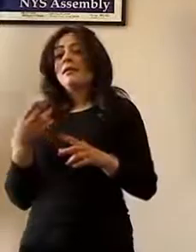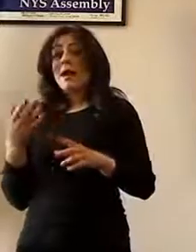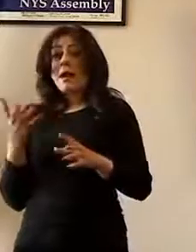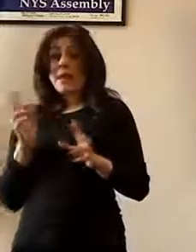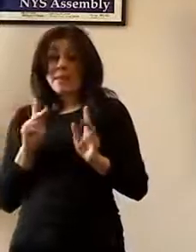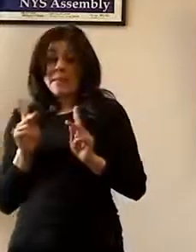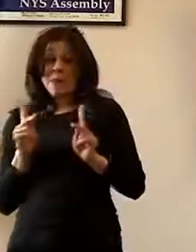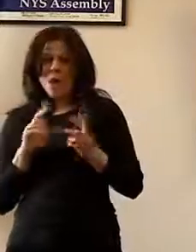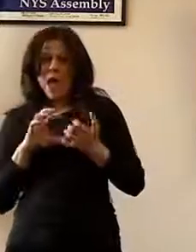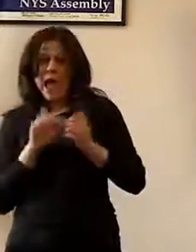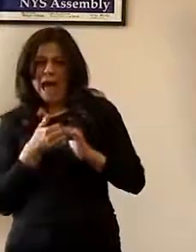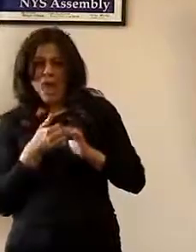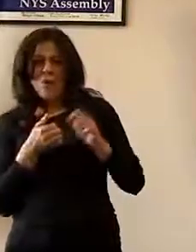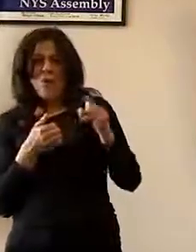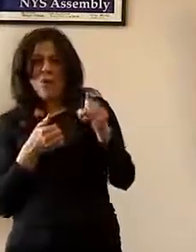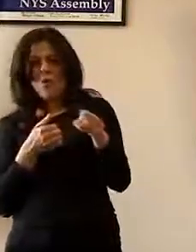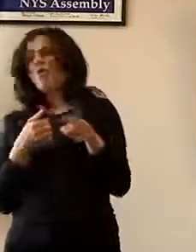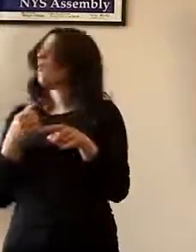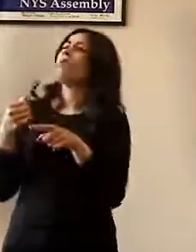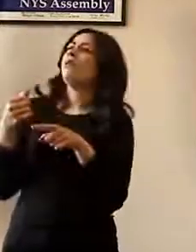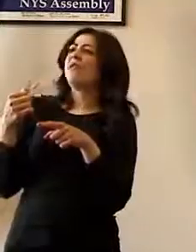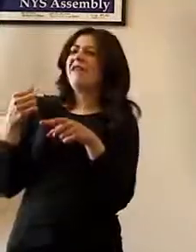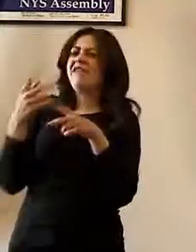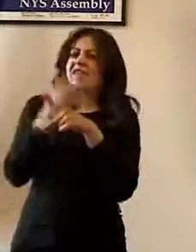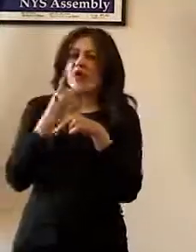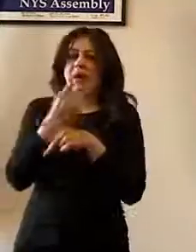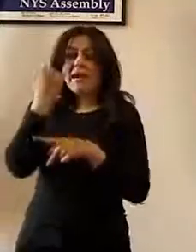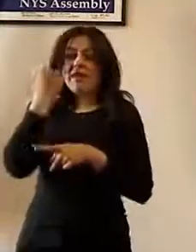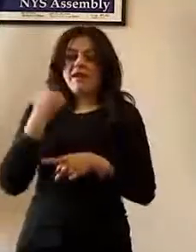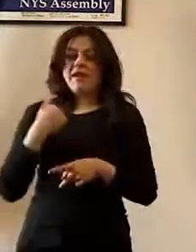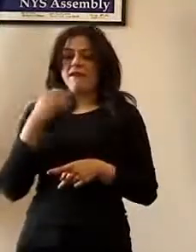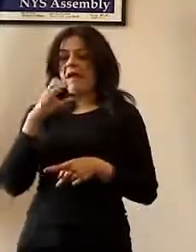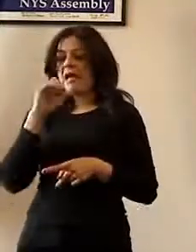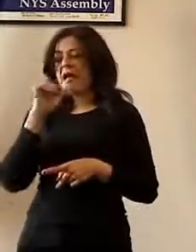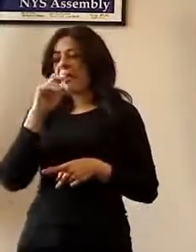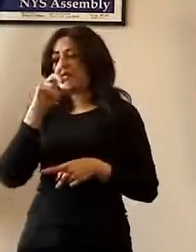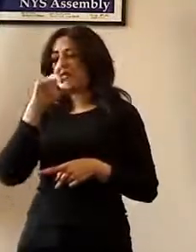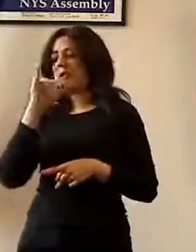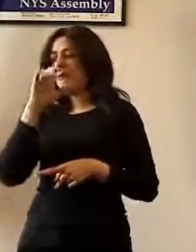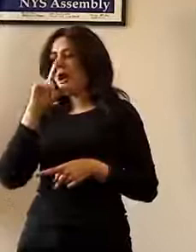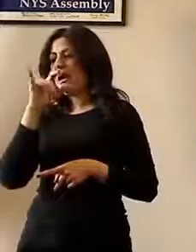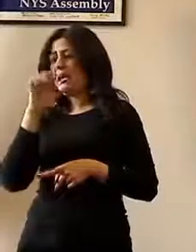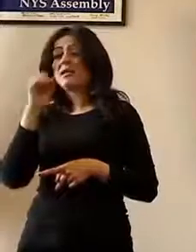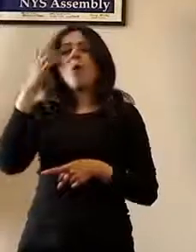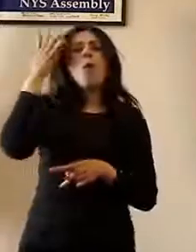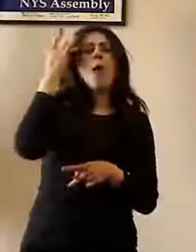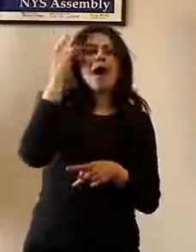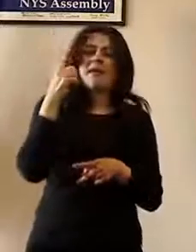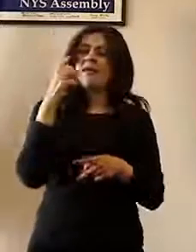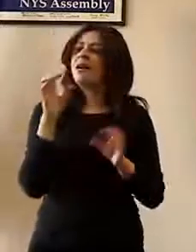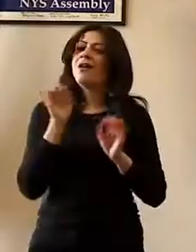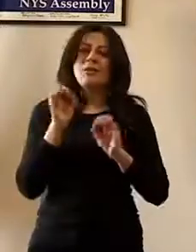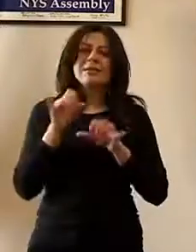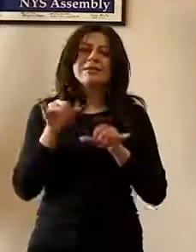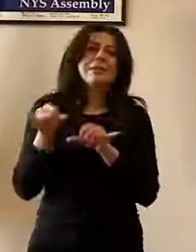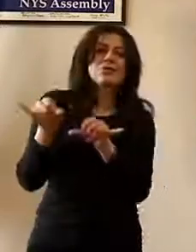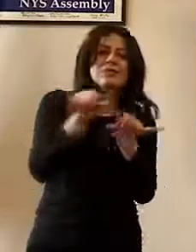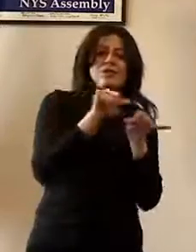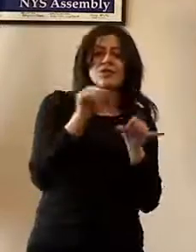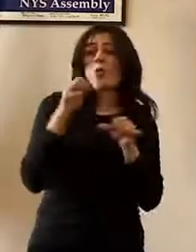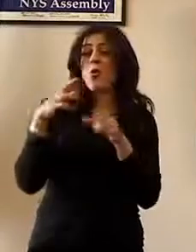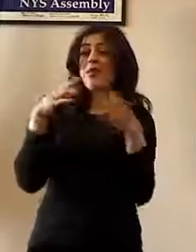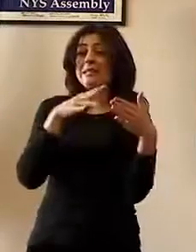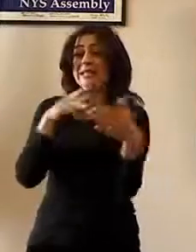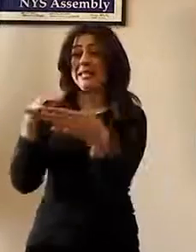of the utility of using antibodies because there hasn't been any standardization or studies